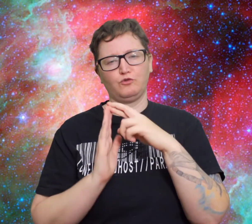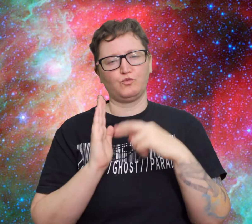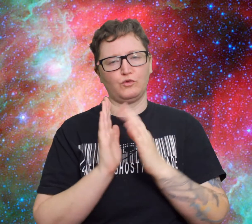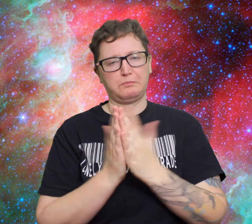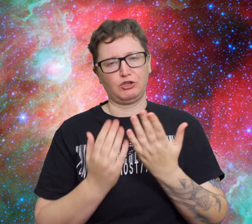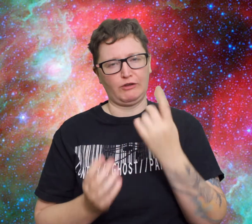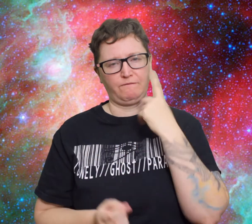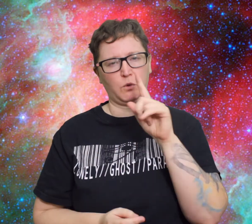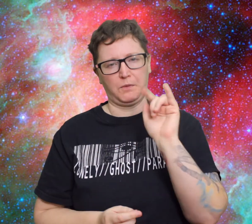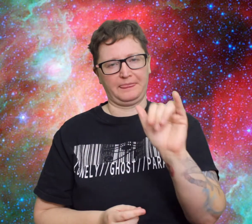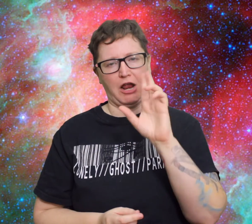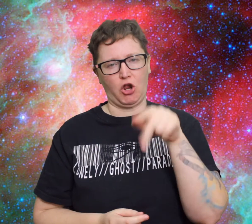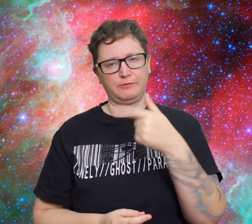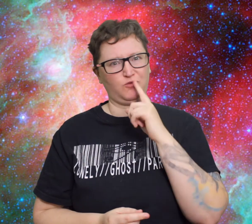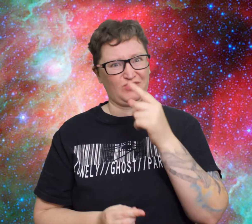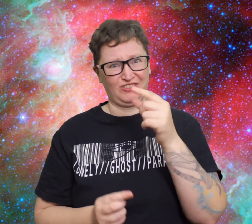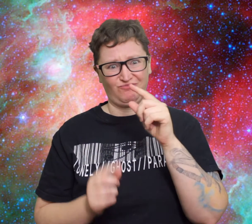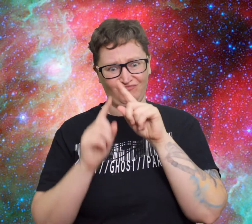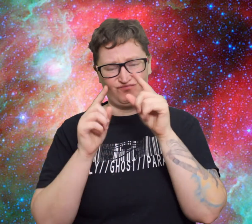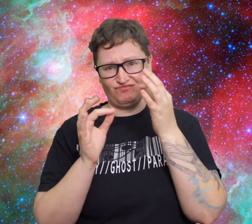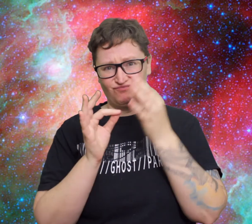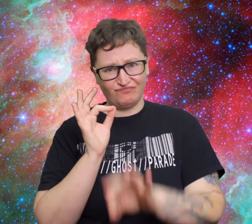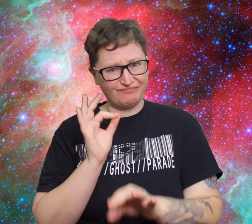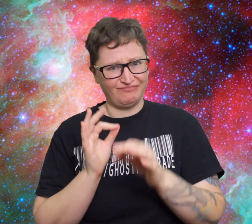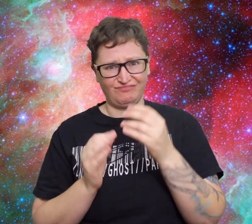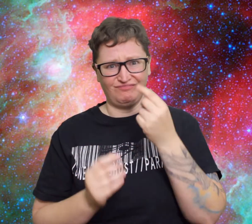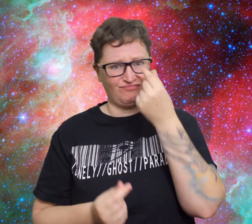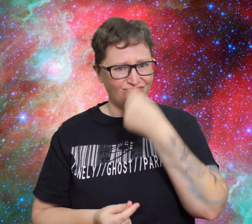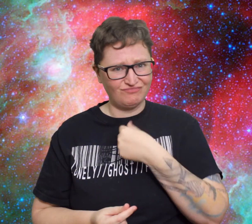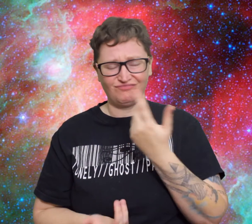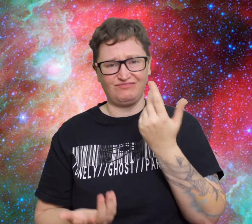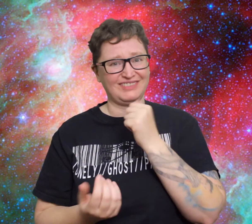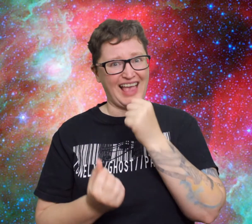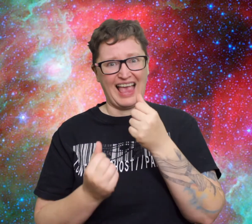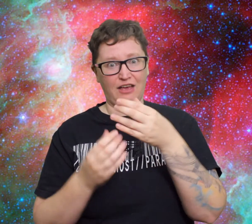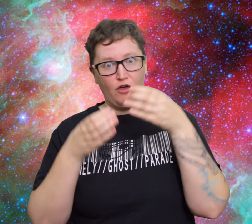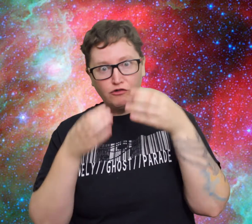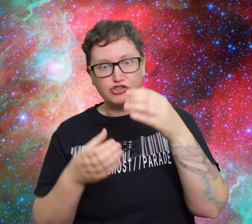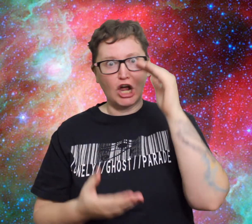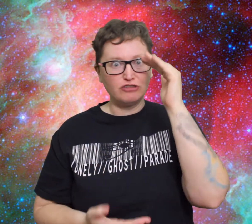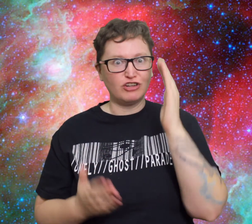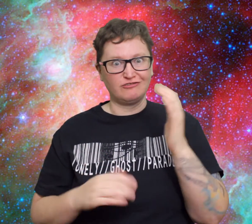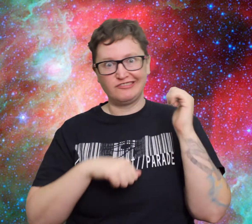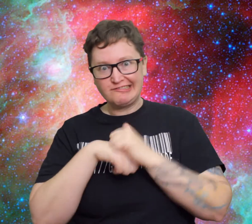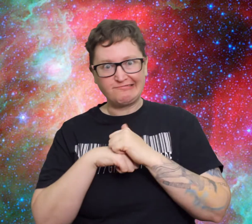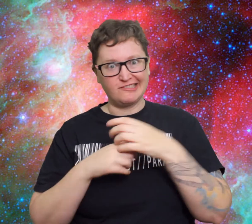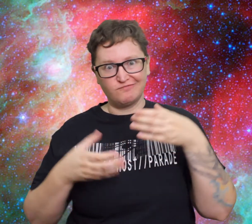it's a horror rule book for that RPG. And again, it's really simple, just very thin, not too thick